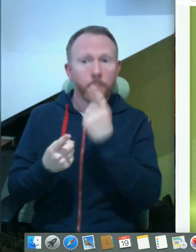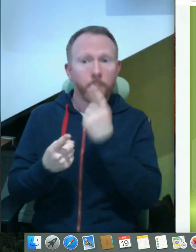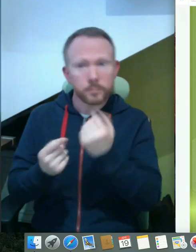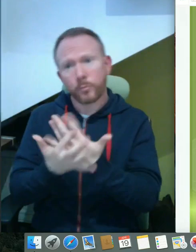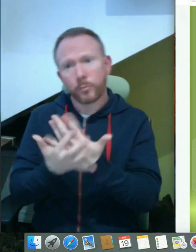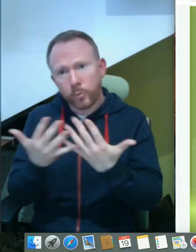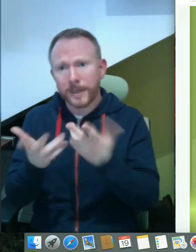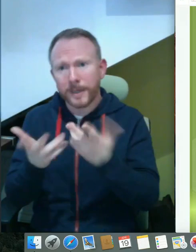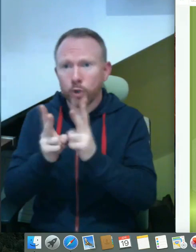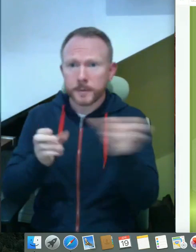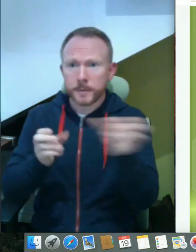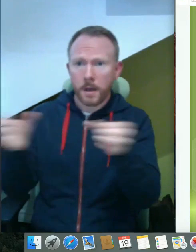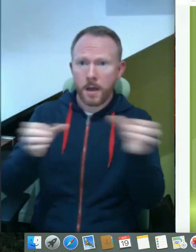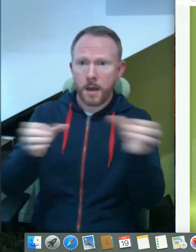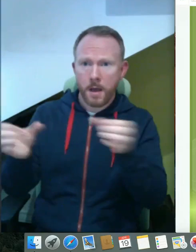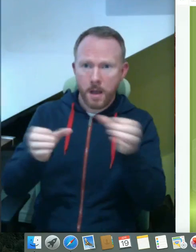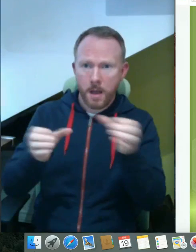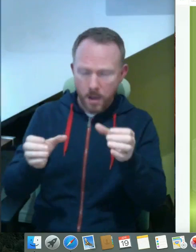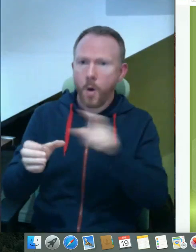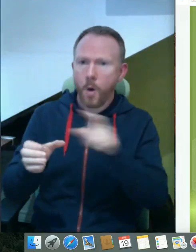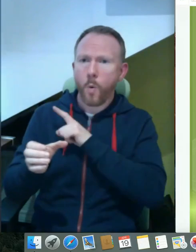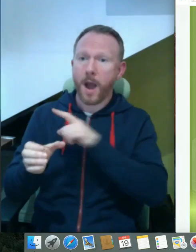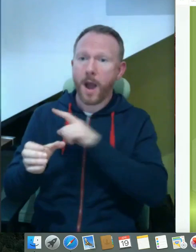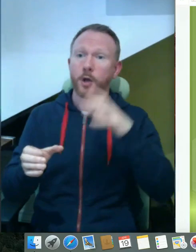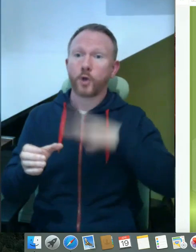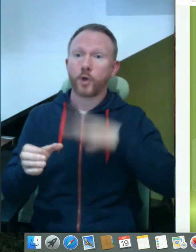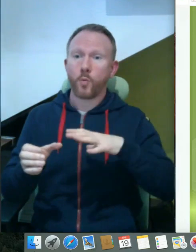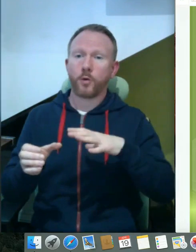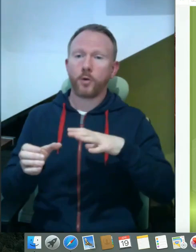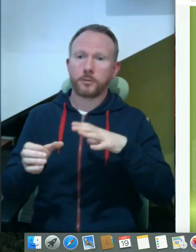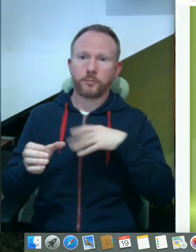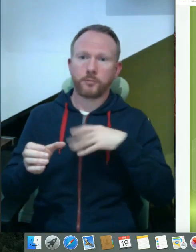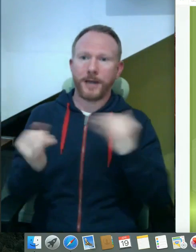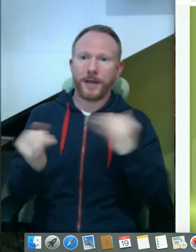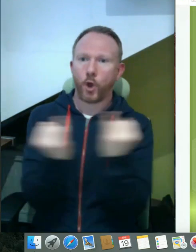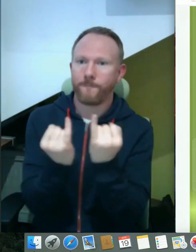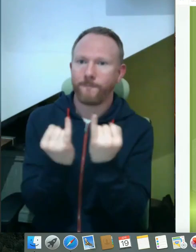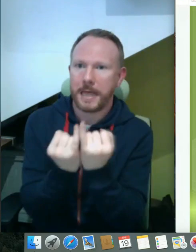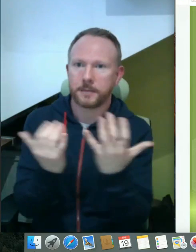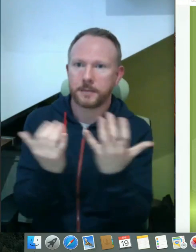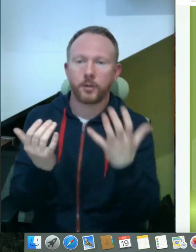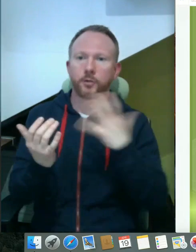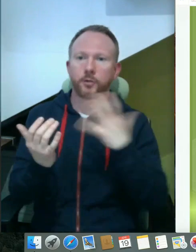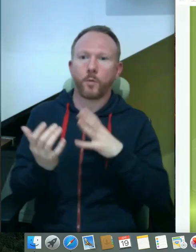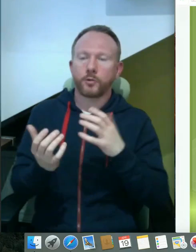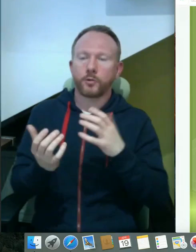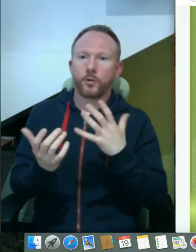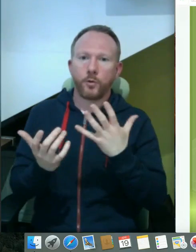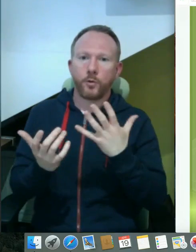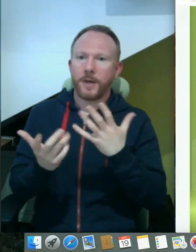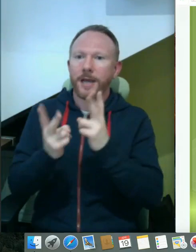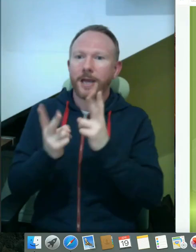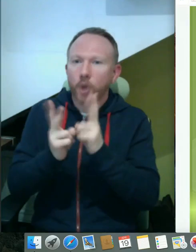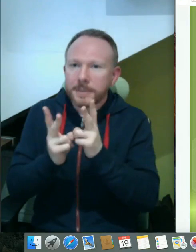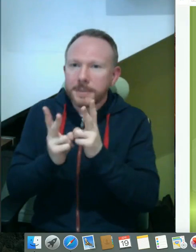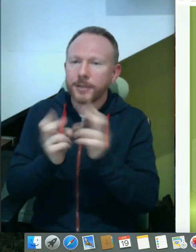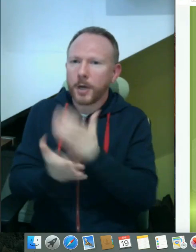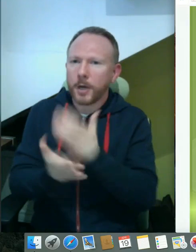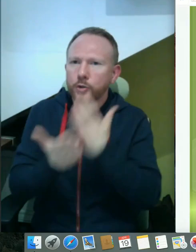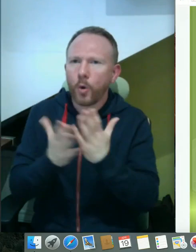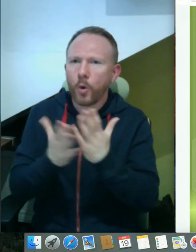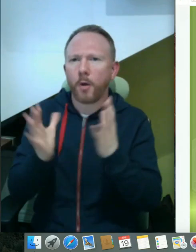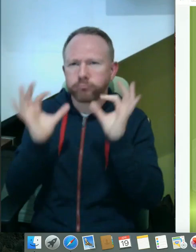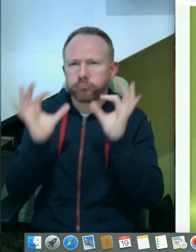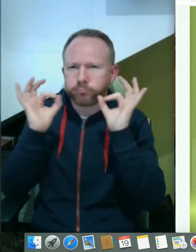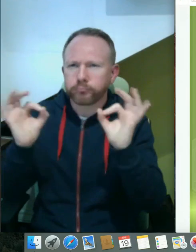is specifically to avoid any conflicts and to preserve the integrity of the interpretation. So we have, as